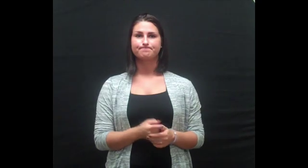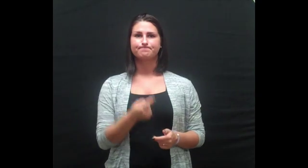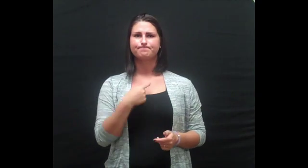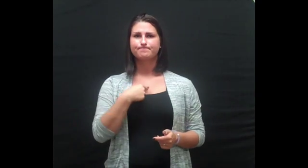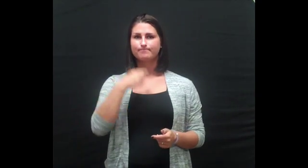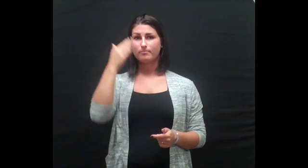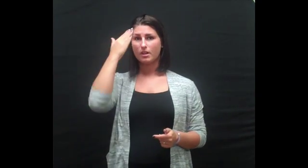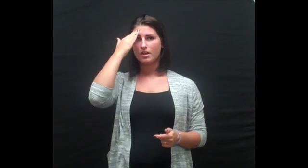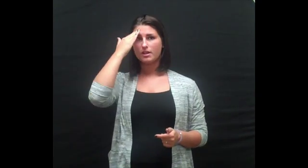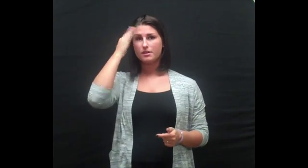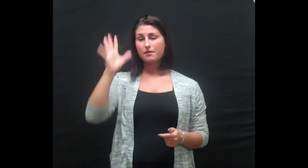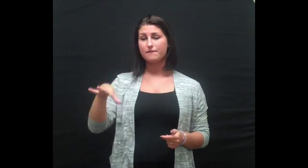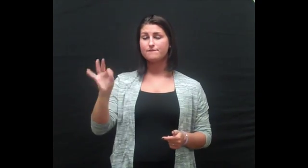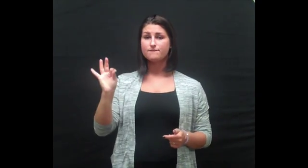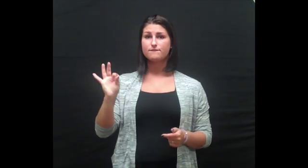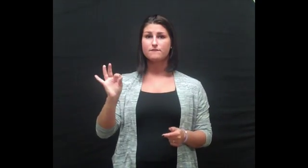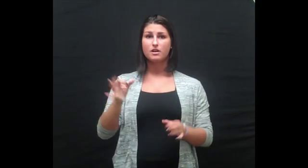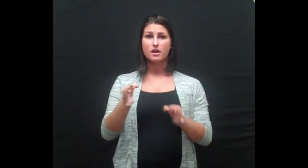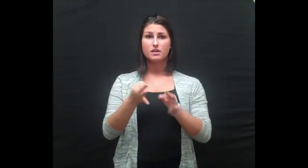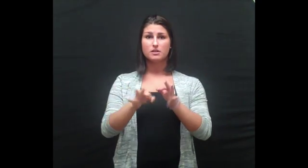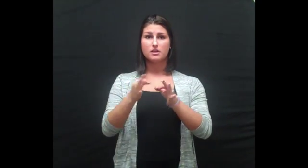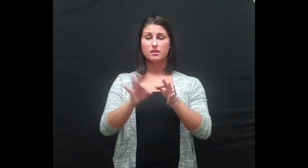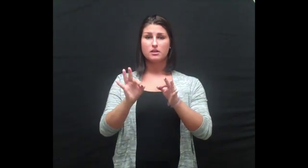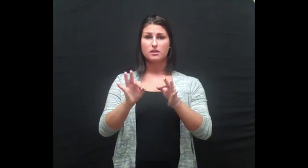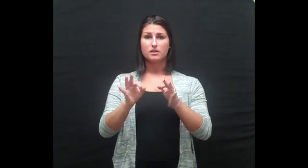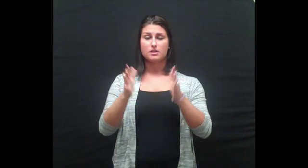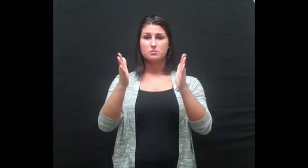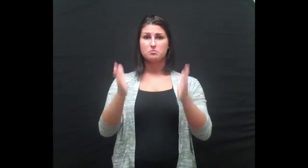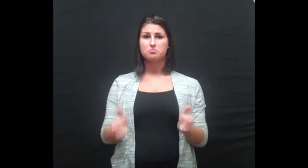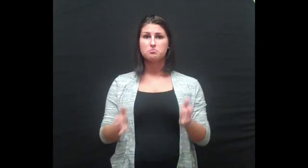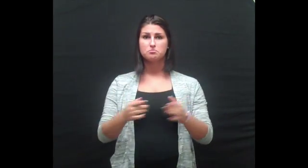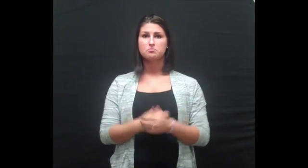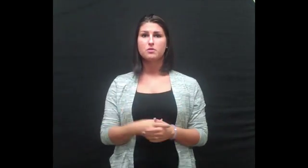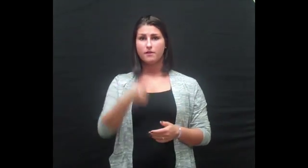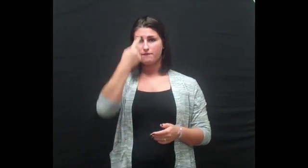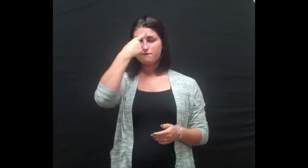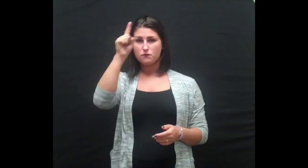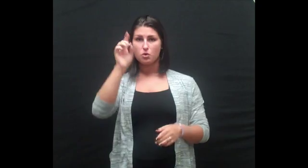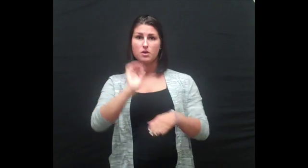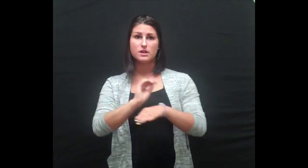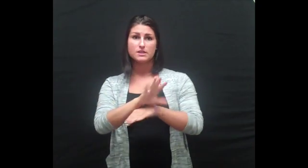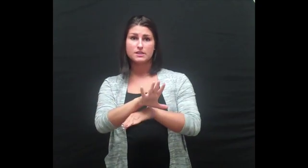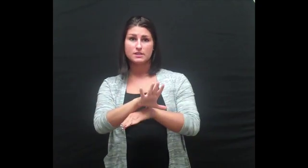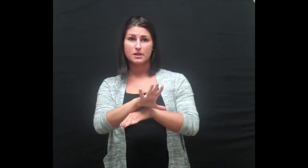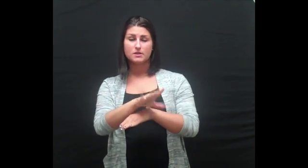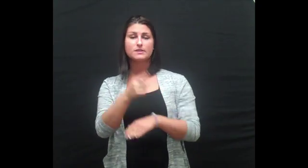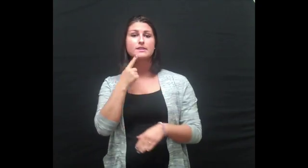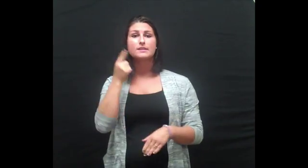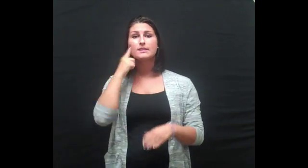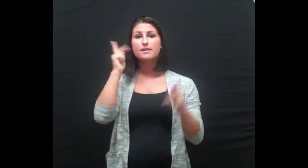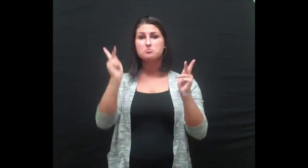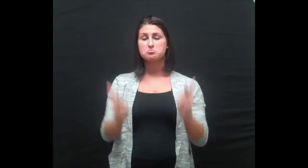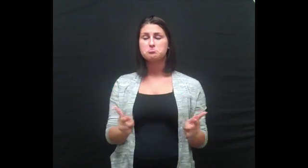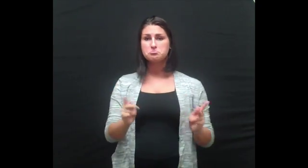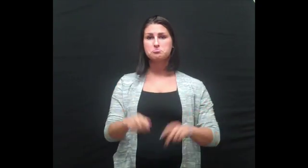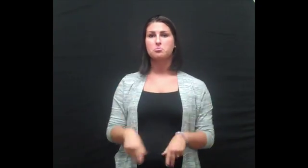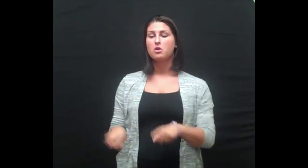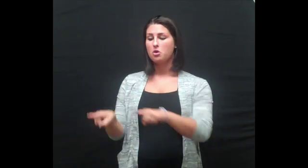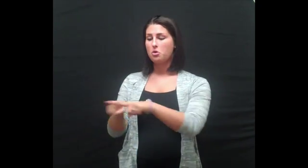In high school, I thought being deaf was a disability. Now, I know that being deaf is being part of a